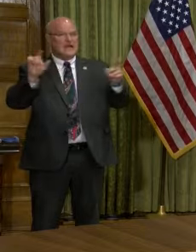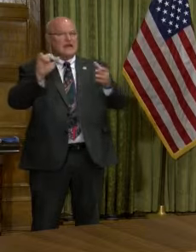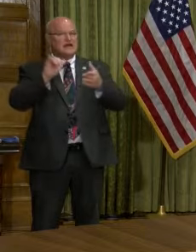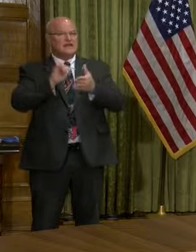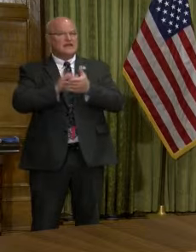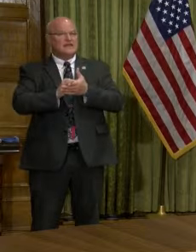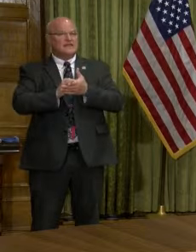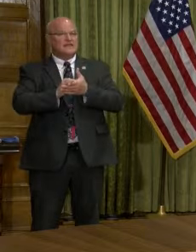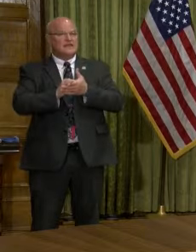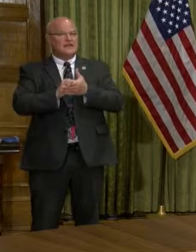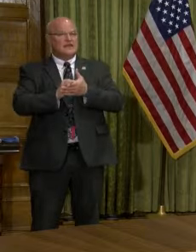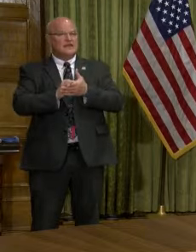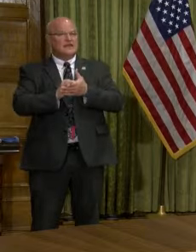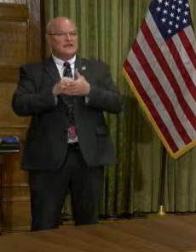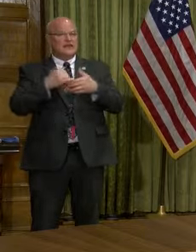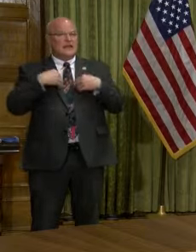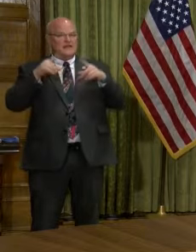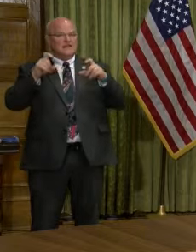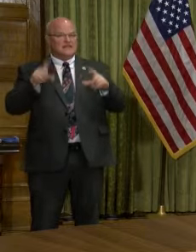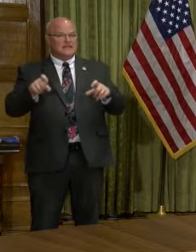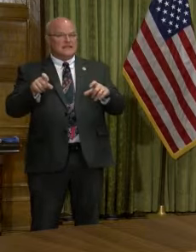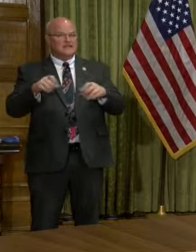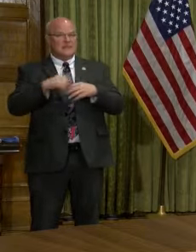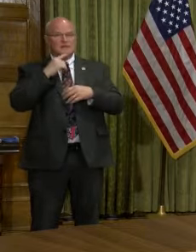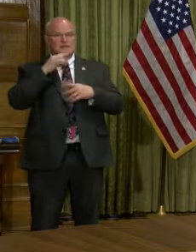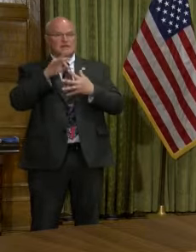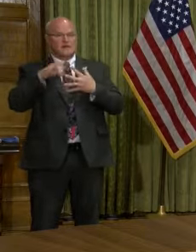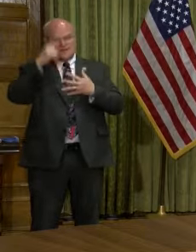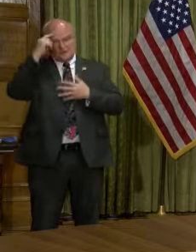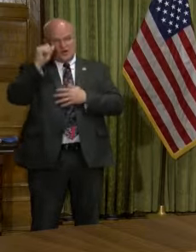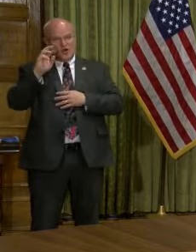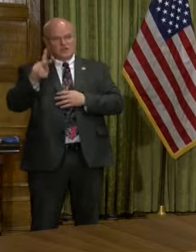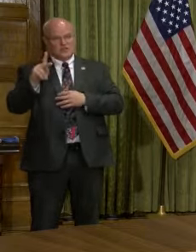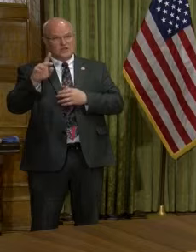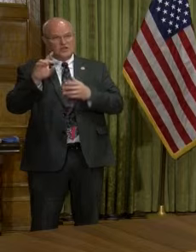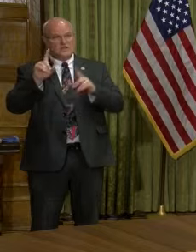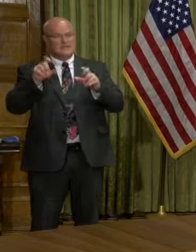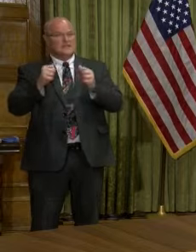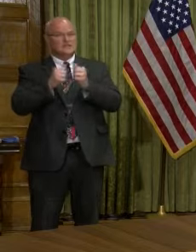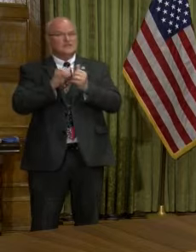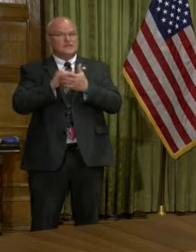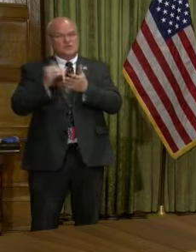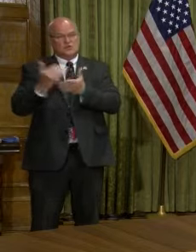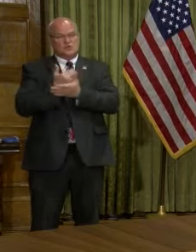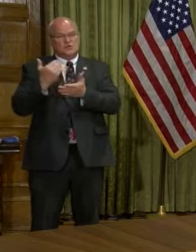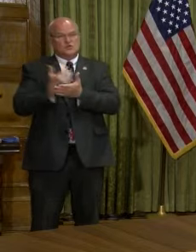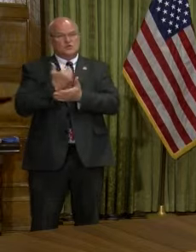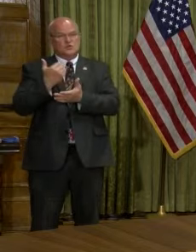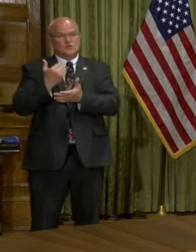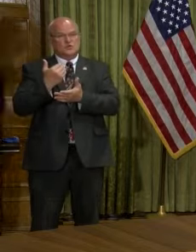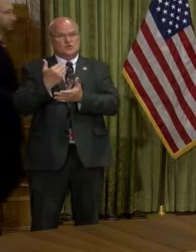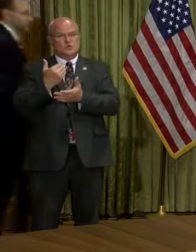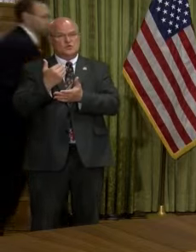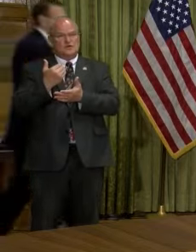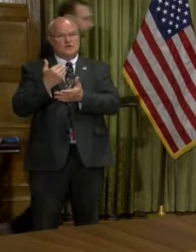an at-home test. Would that be a viable option for Arkansas, especially with these new